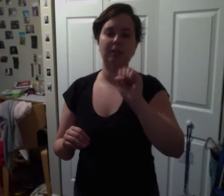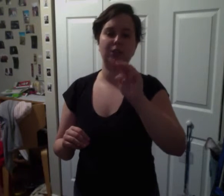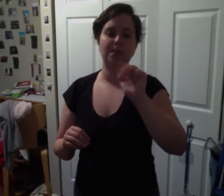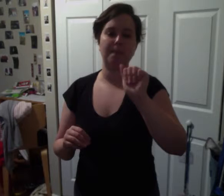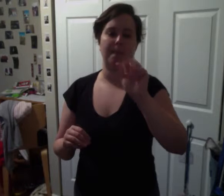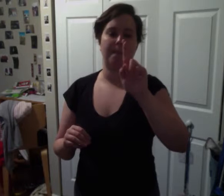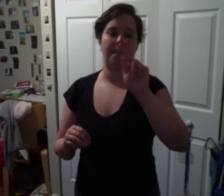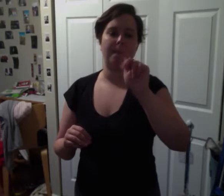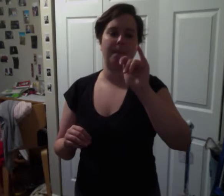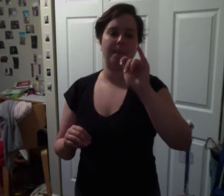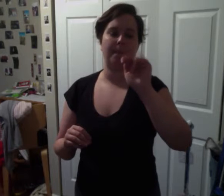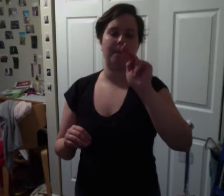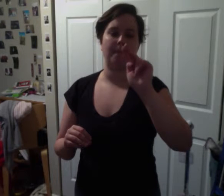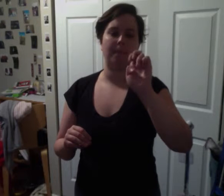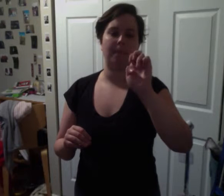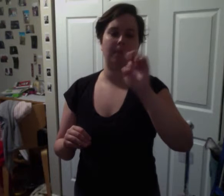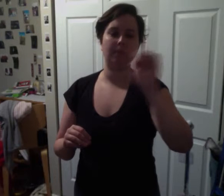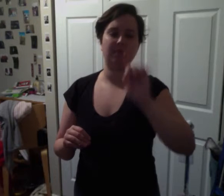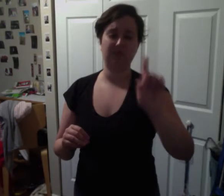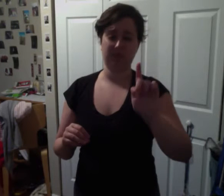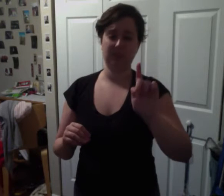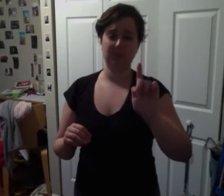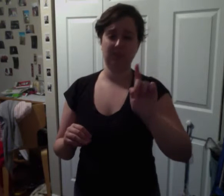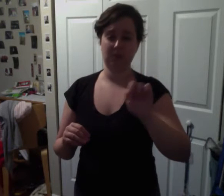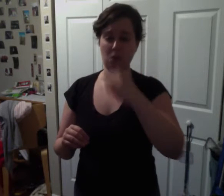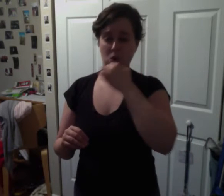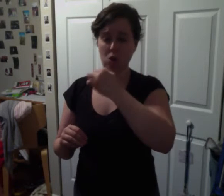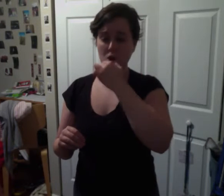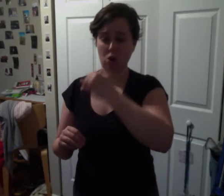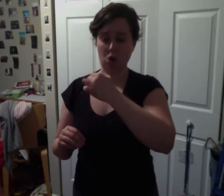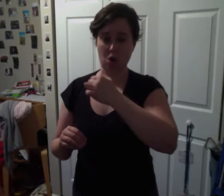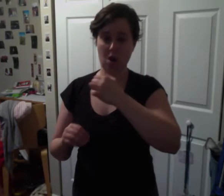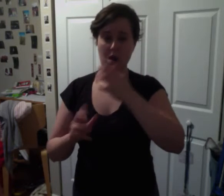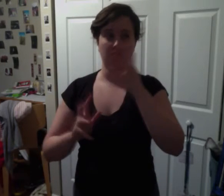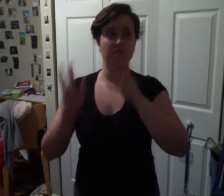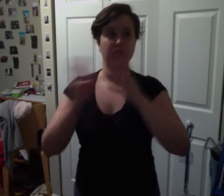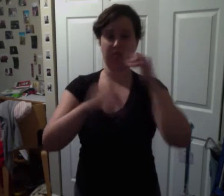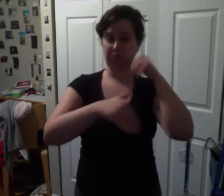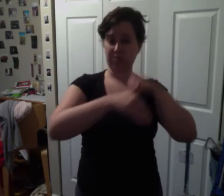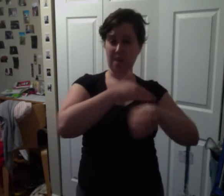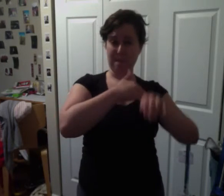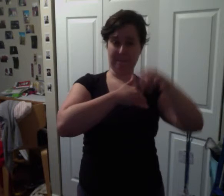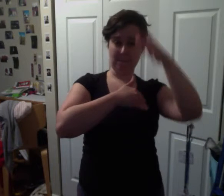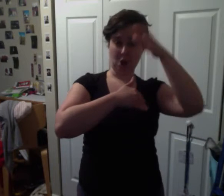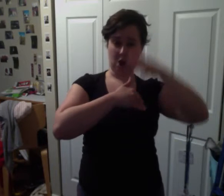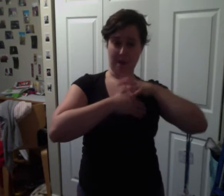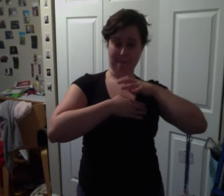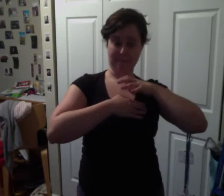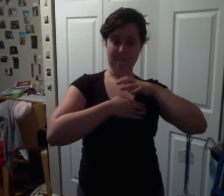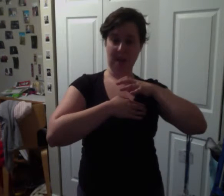in Chicago. In the interview, she talks with her daughter Leslie about joining a gang as a young man, and later in